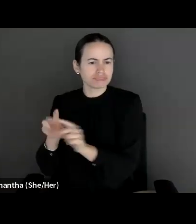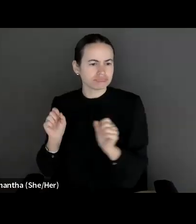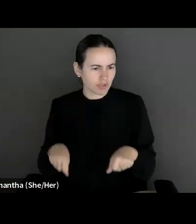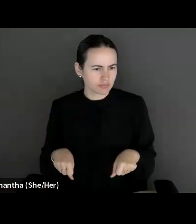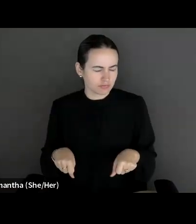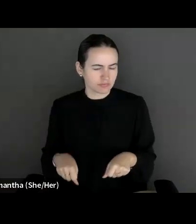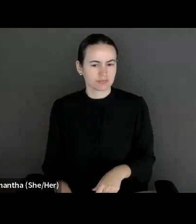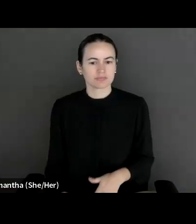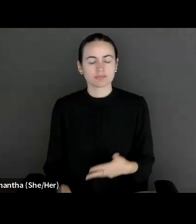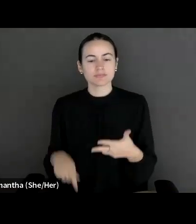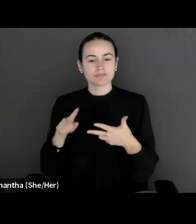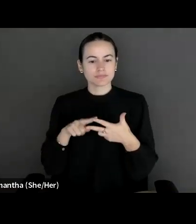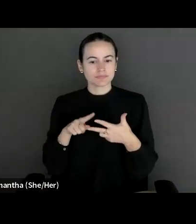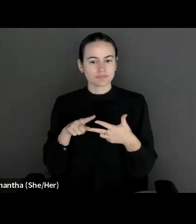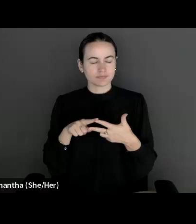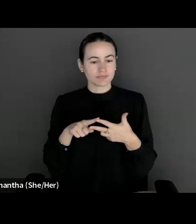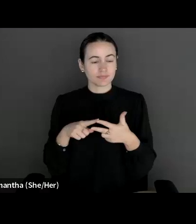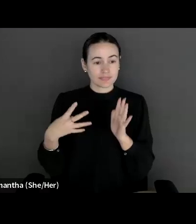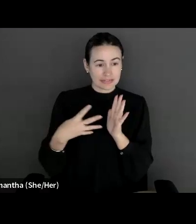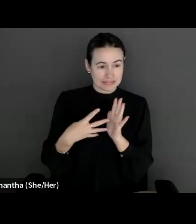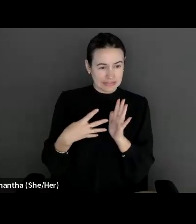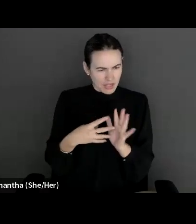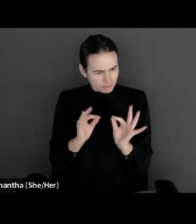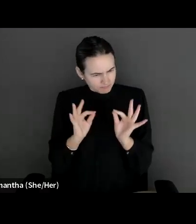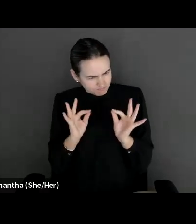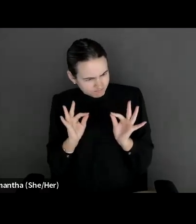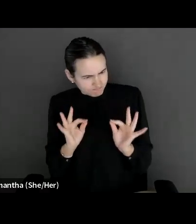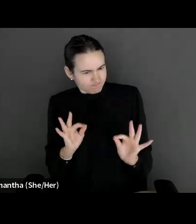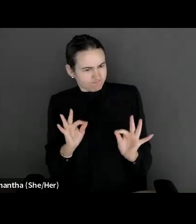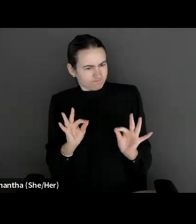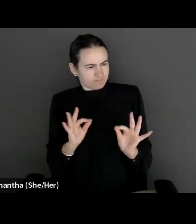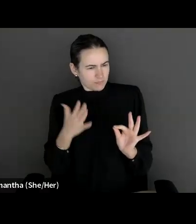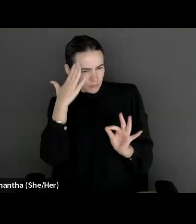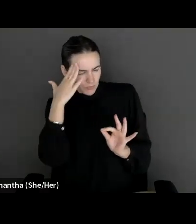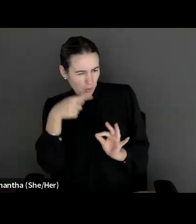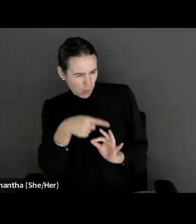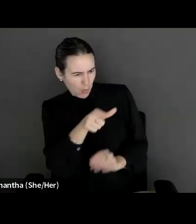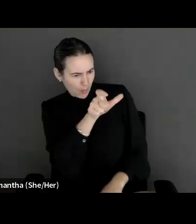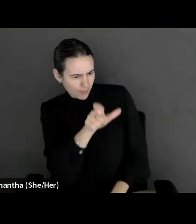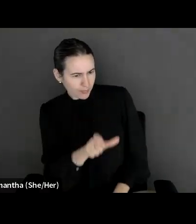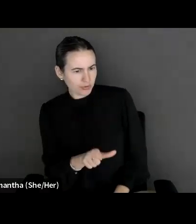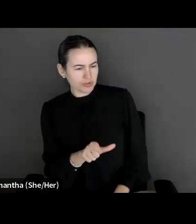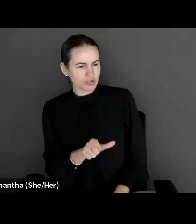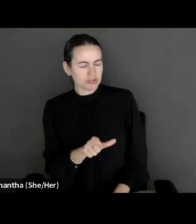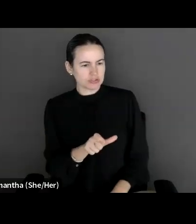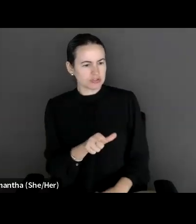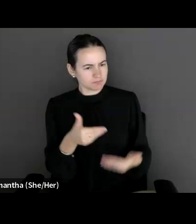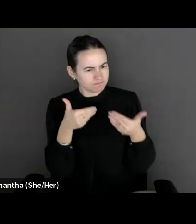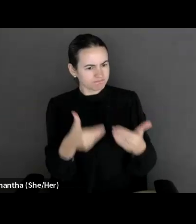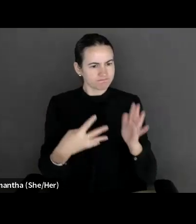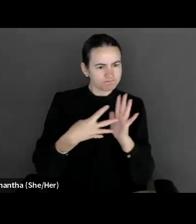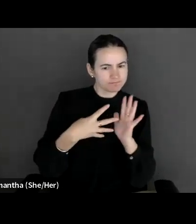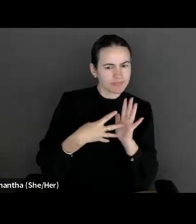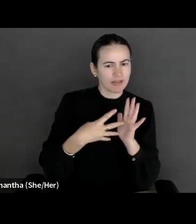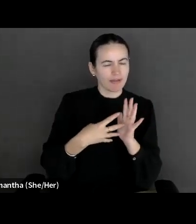how precisely the test can predict how well a test taker can cope in the post-test communicative situations for which the